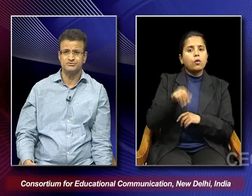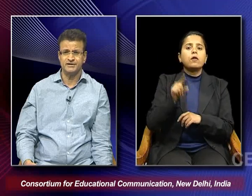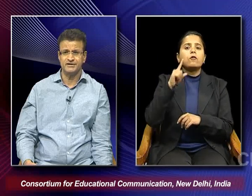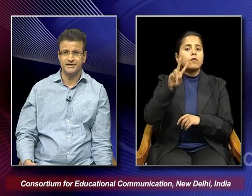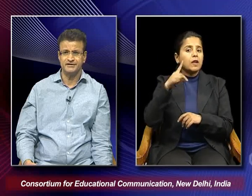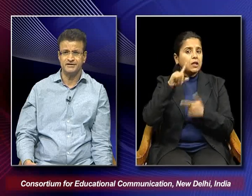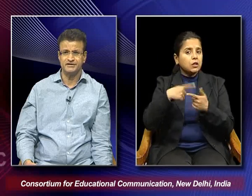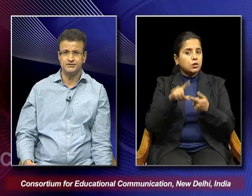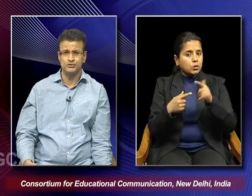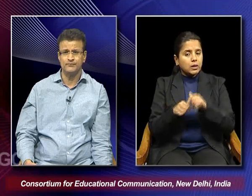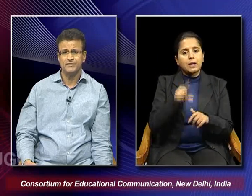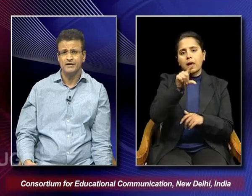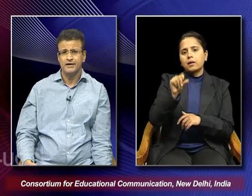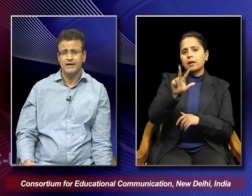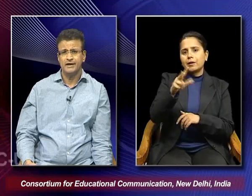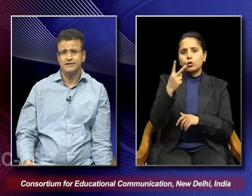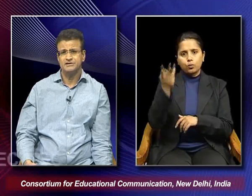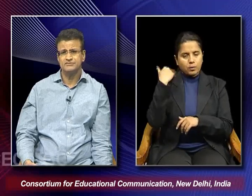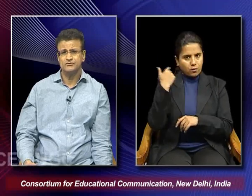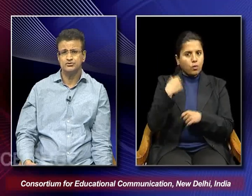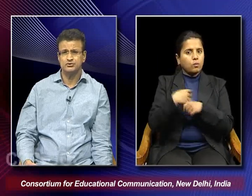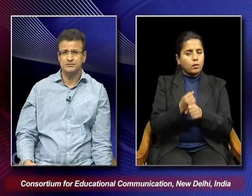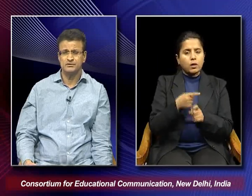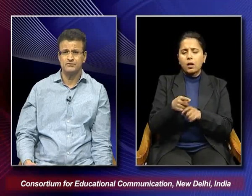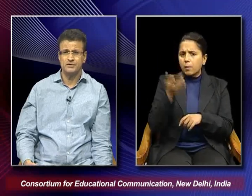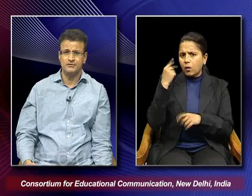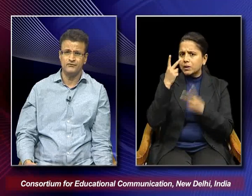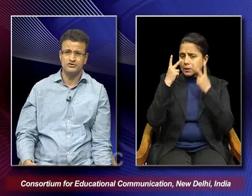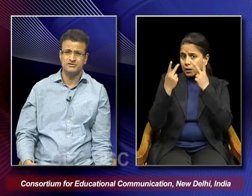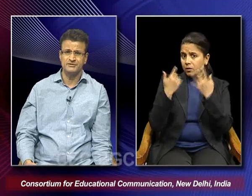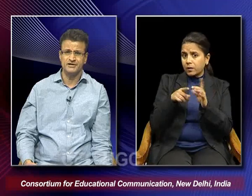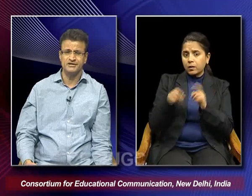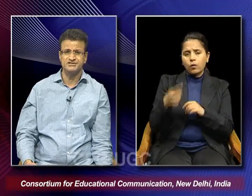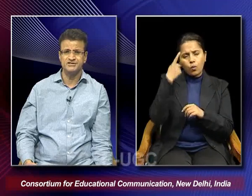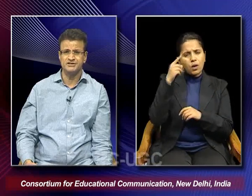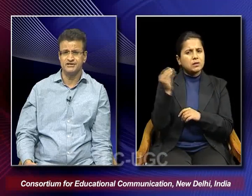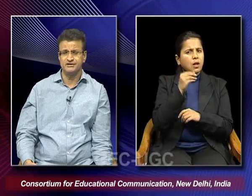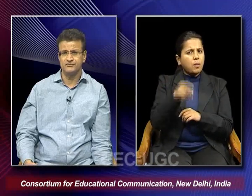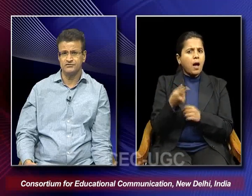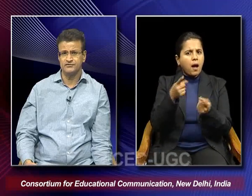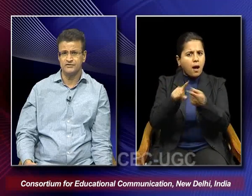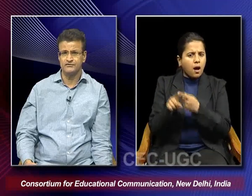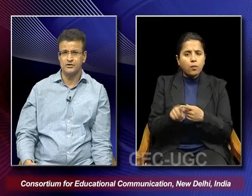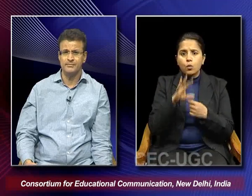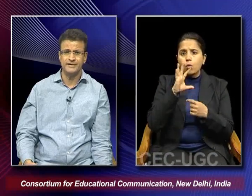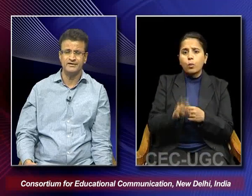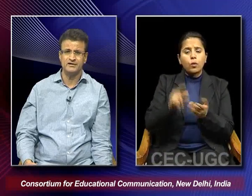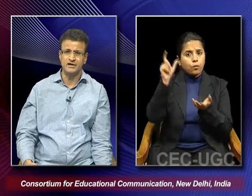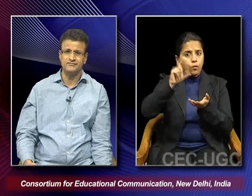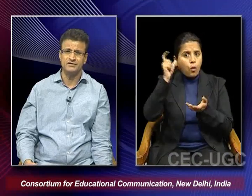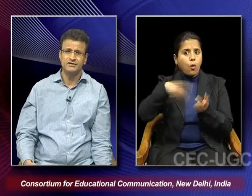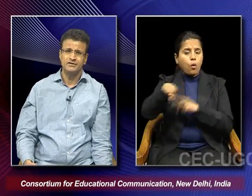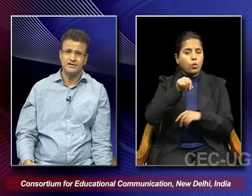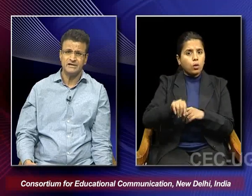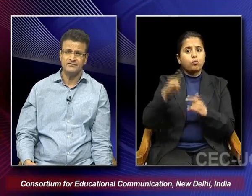was made in 1982, and this was notable for some rarely seen aerial photography of the combat